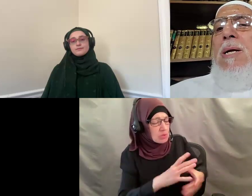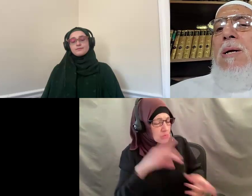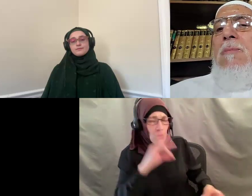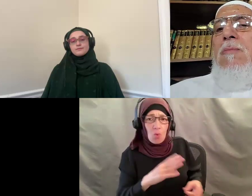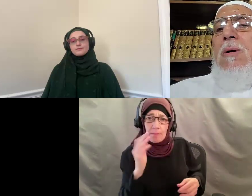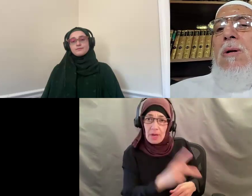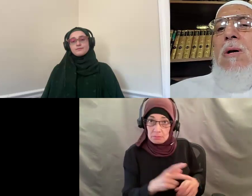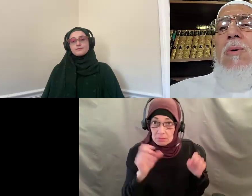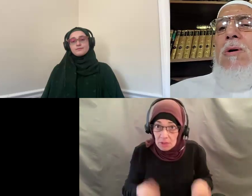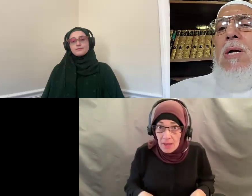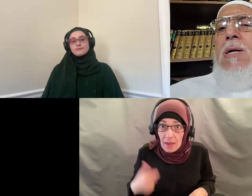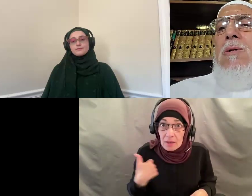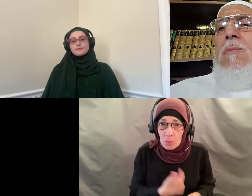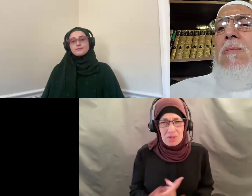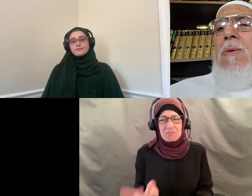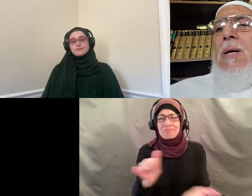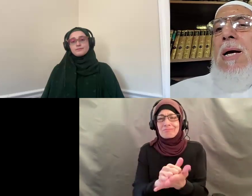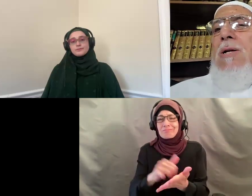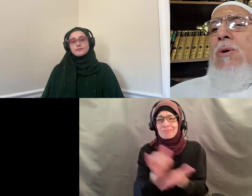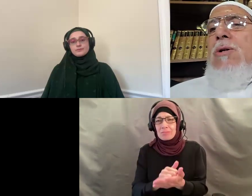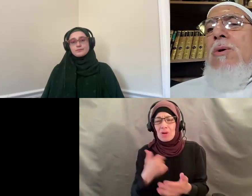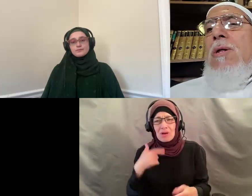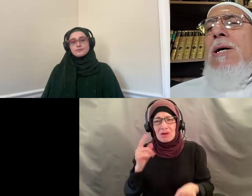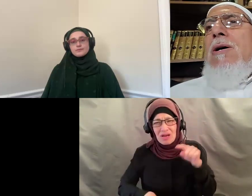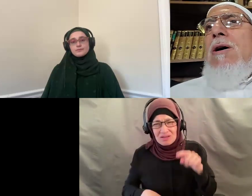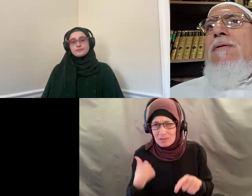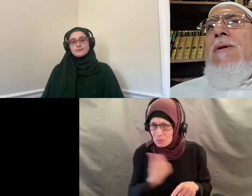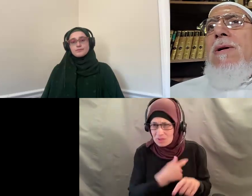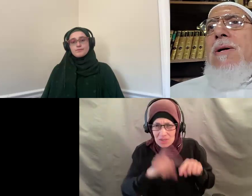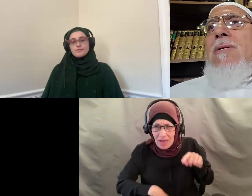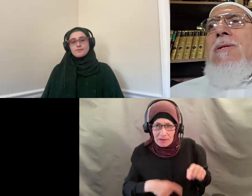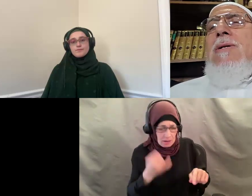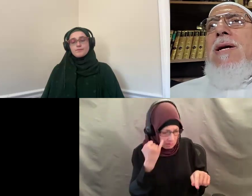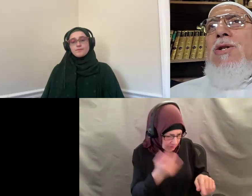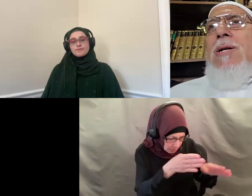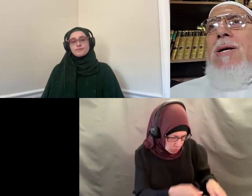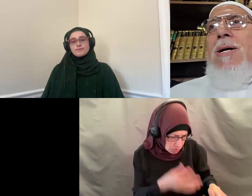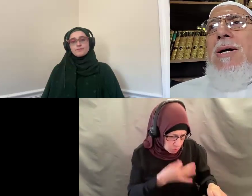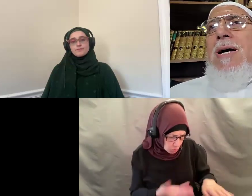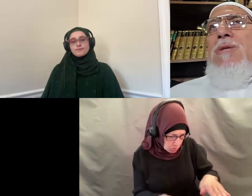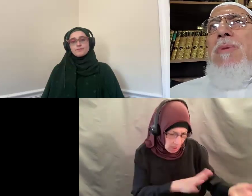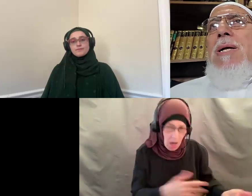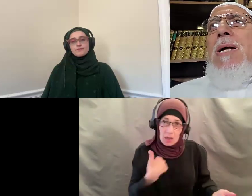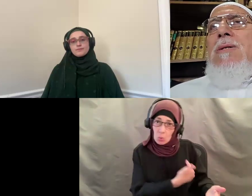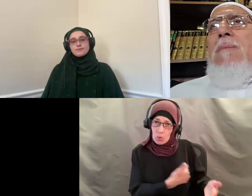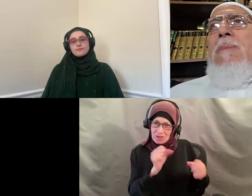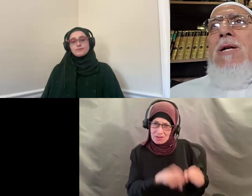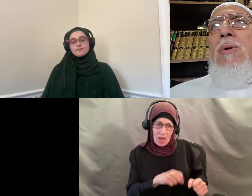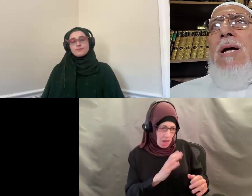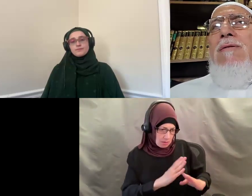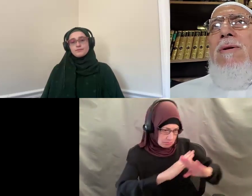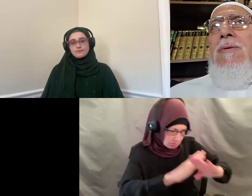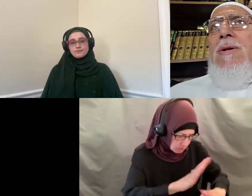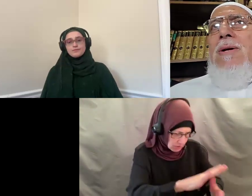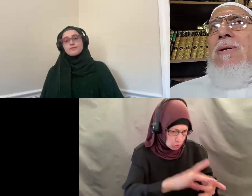his body? No, we could not. And don't you think of resuscitation as bringing somebody